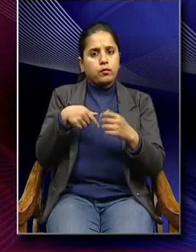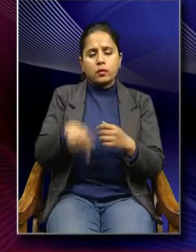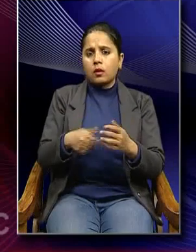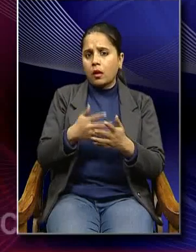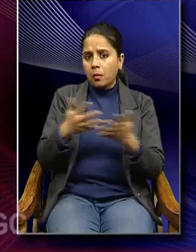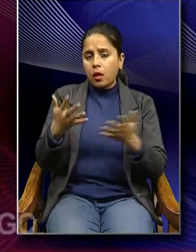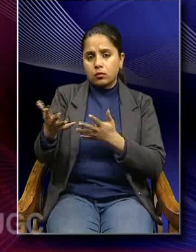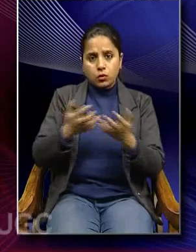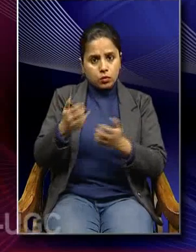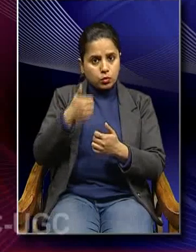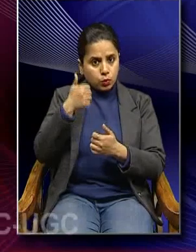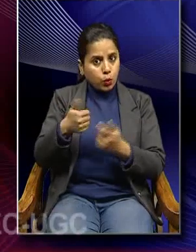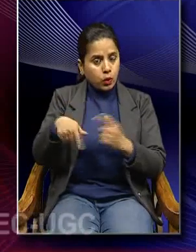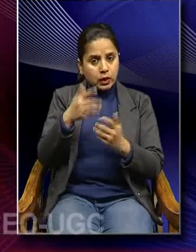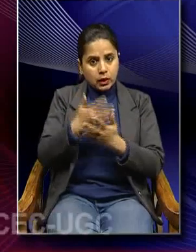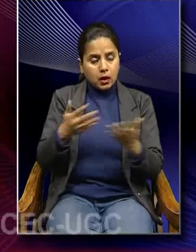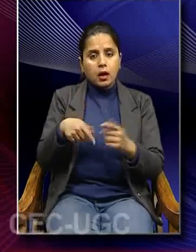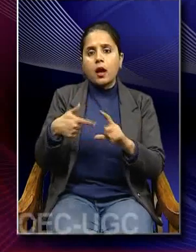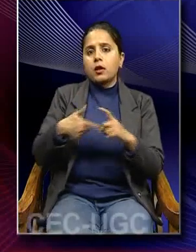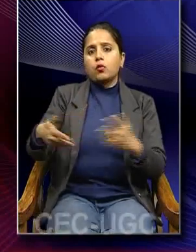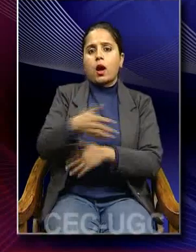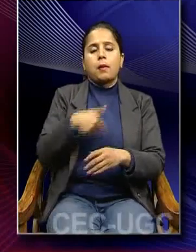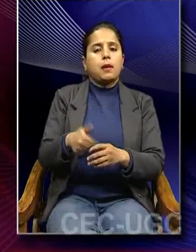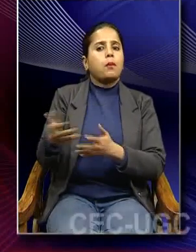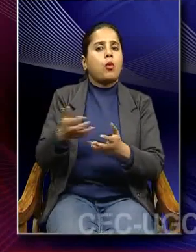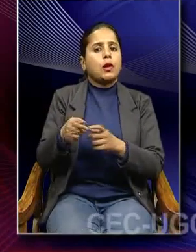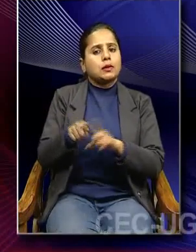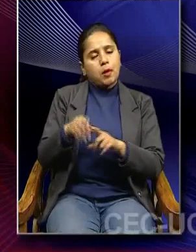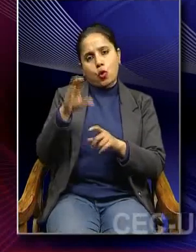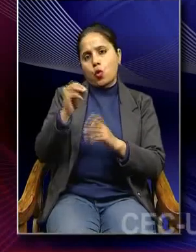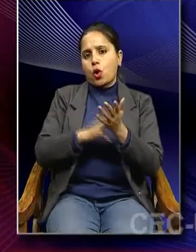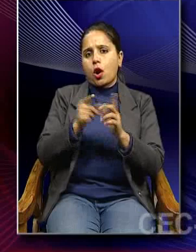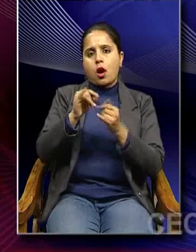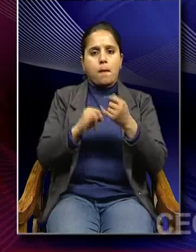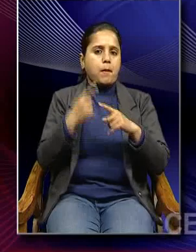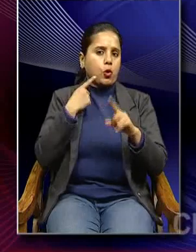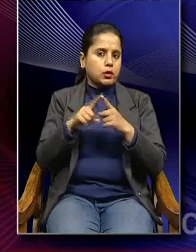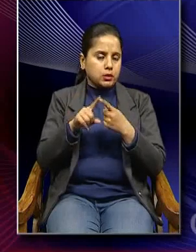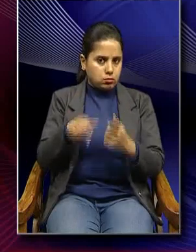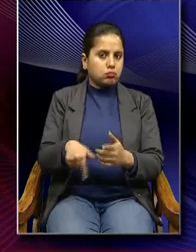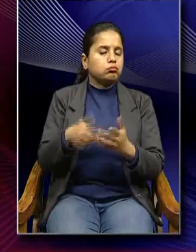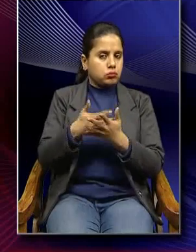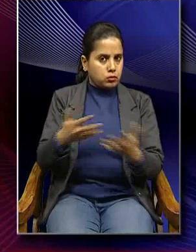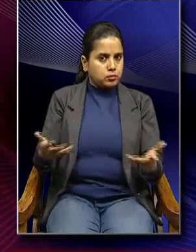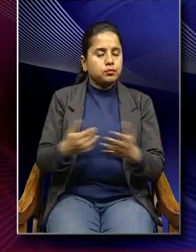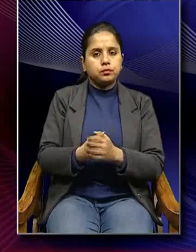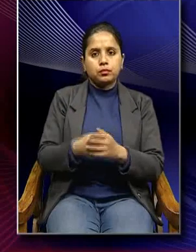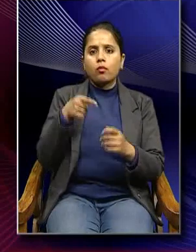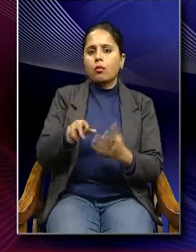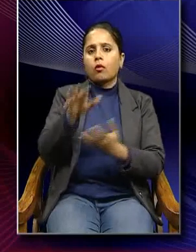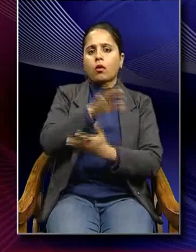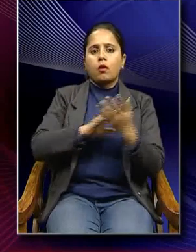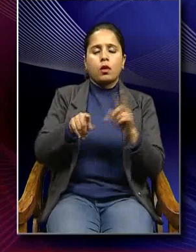composite good. Similarly, environmental good is also a composite good. It is a combination